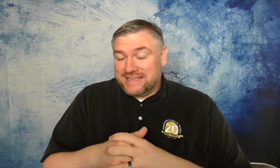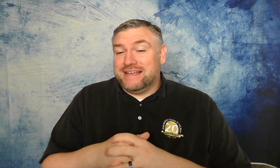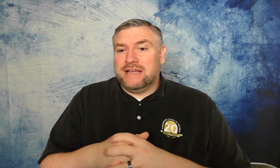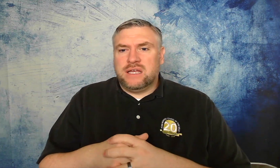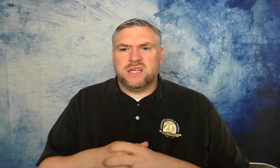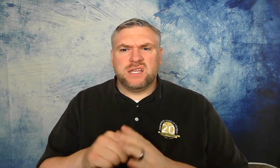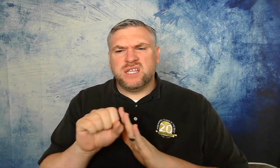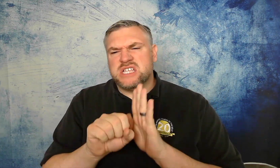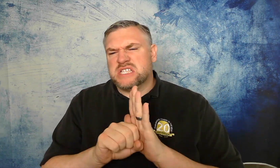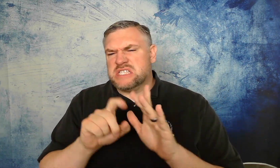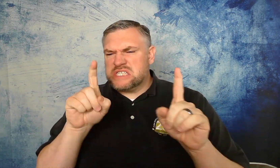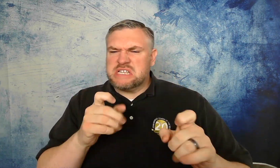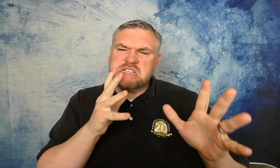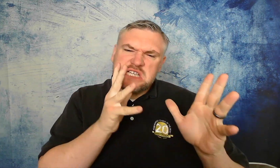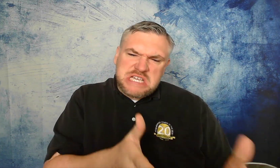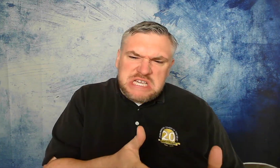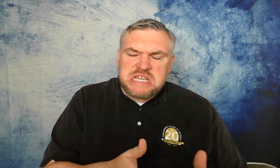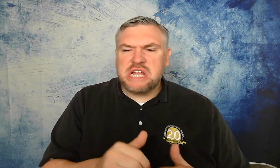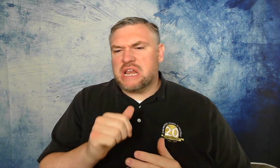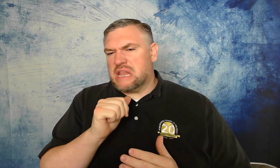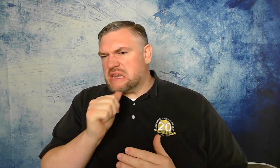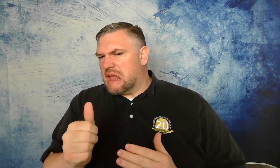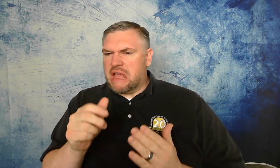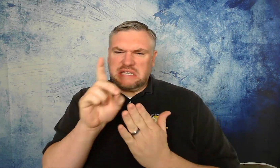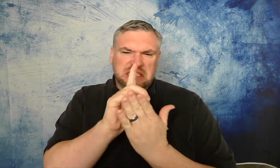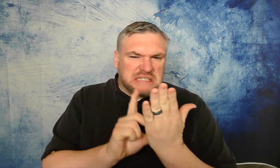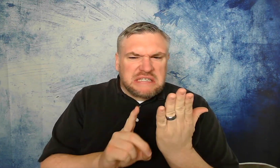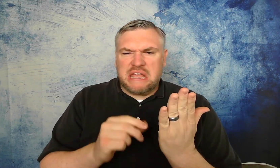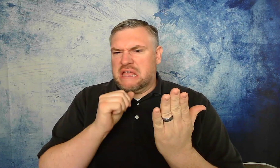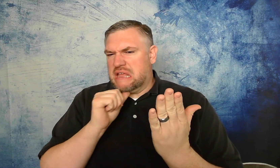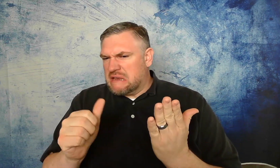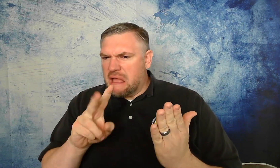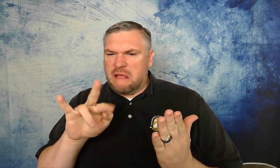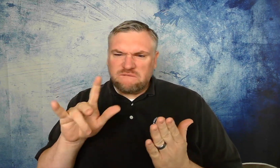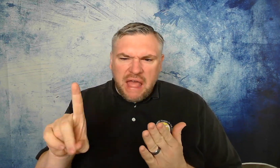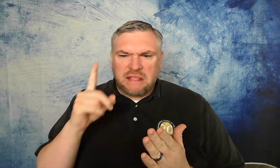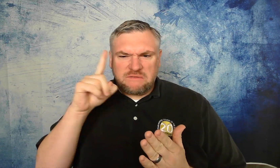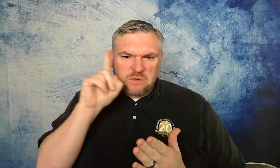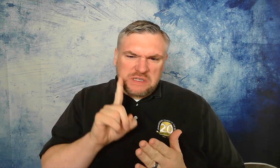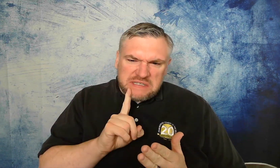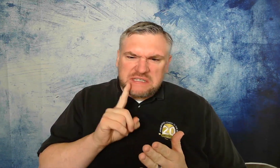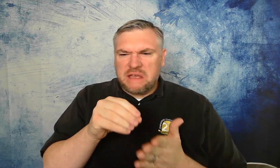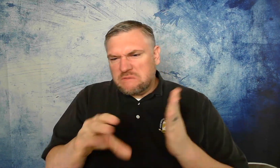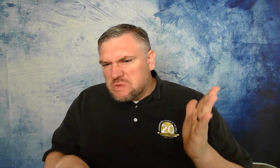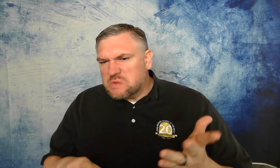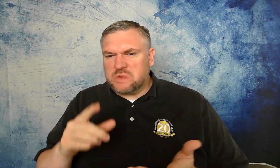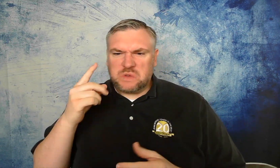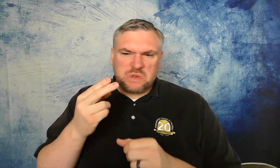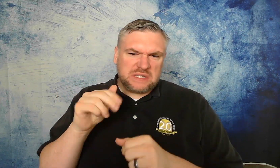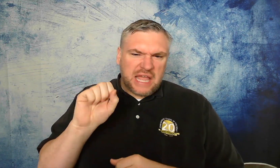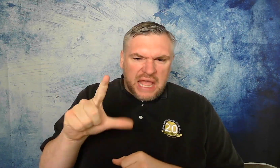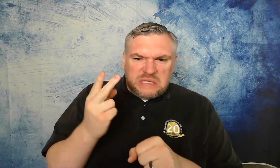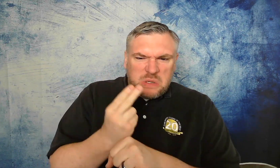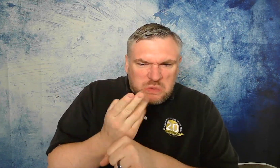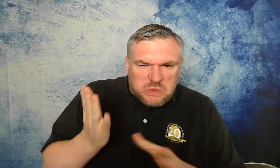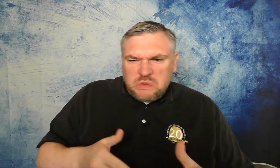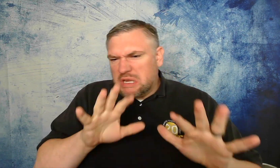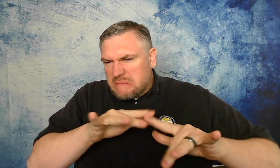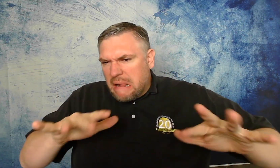now. State testing is the worst. It's not designed, not valid for deaf students, ASL